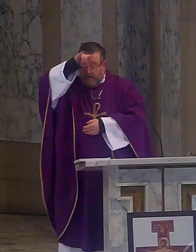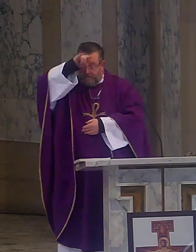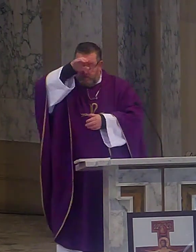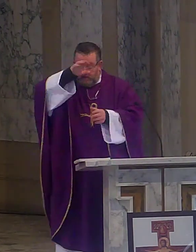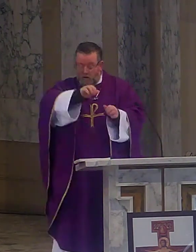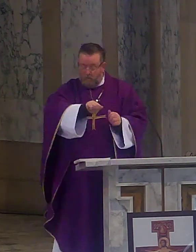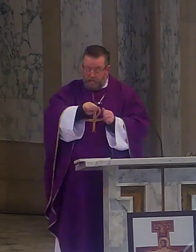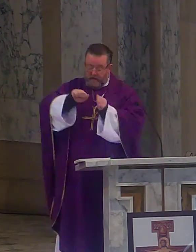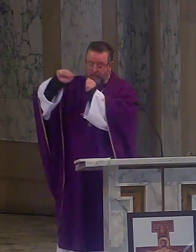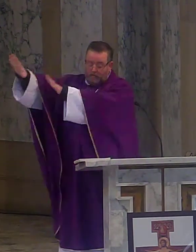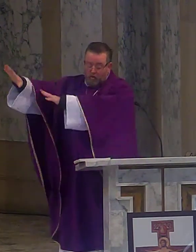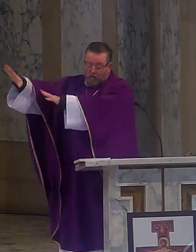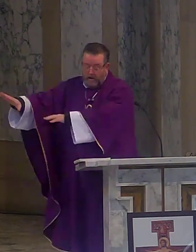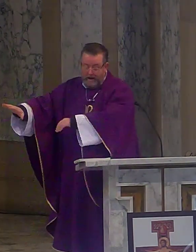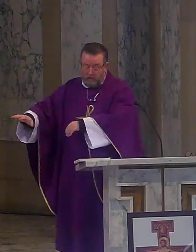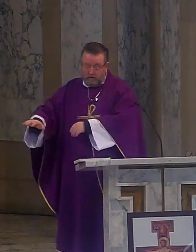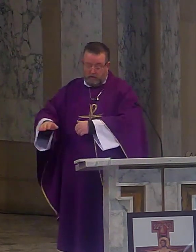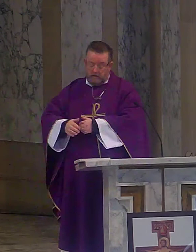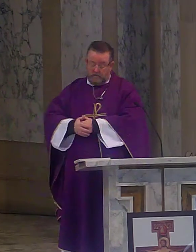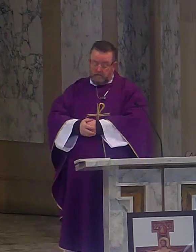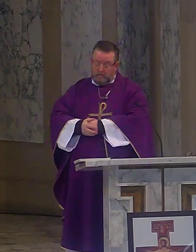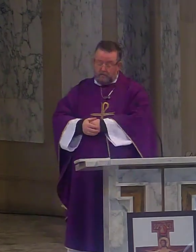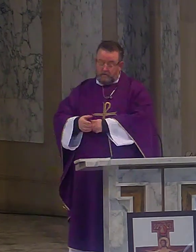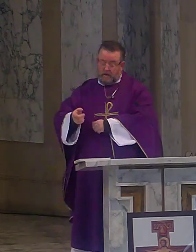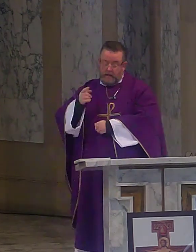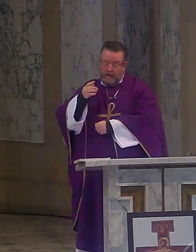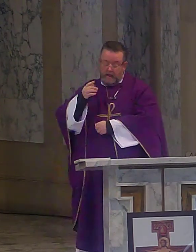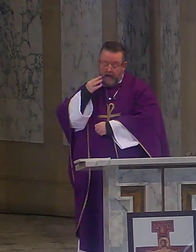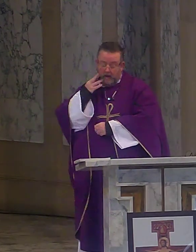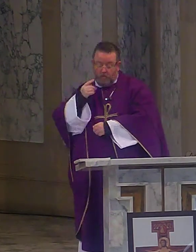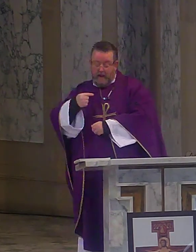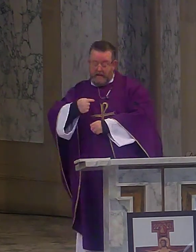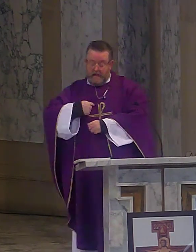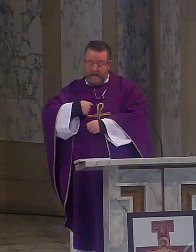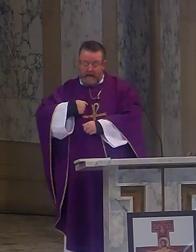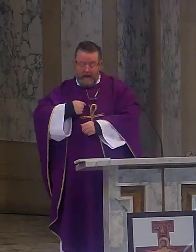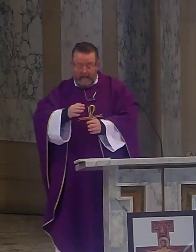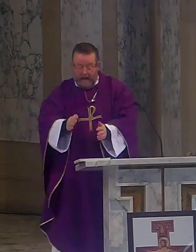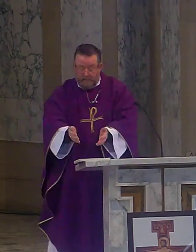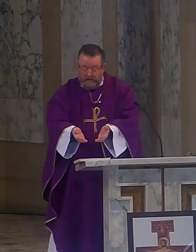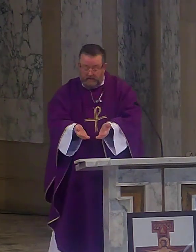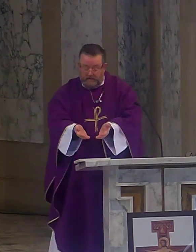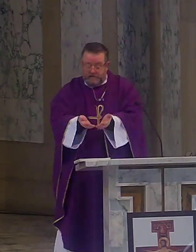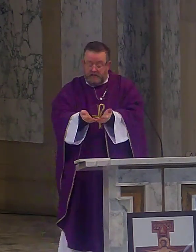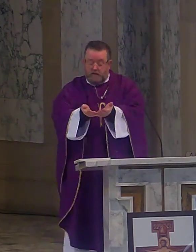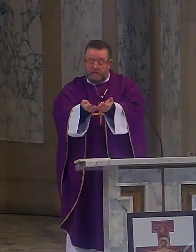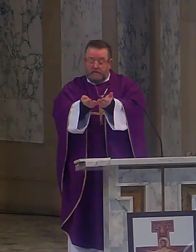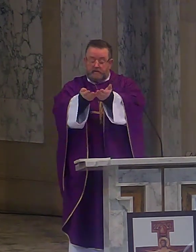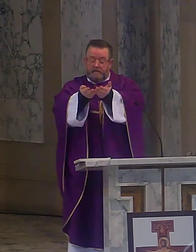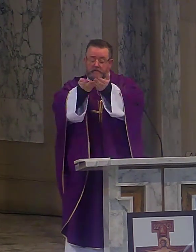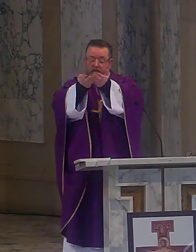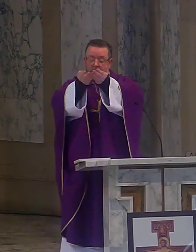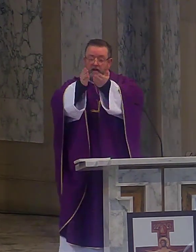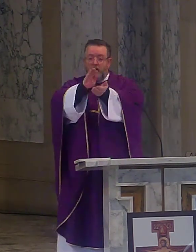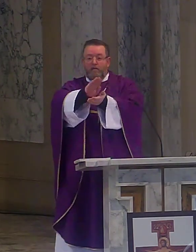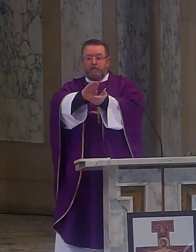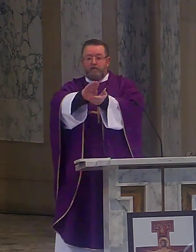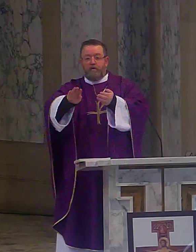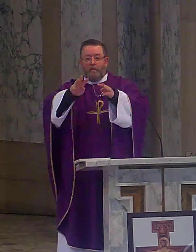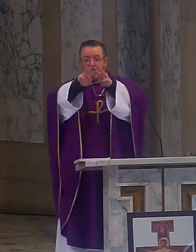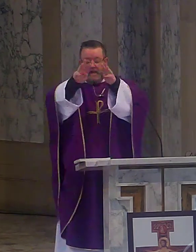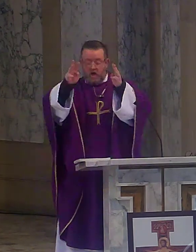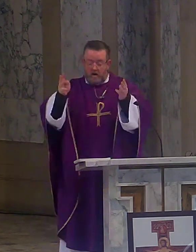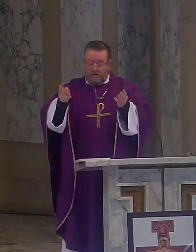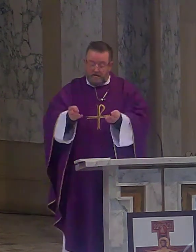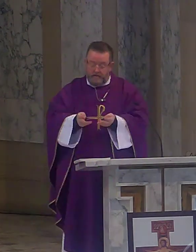devon will be thrown out and when i am lifted up from